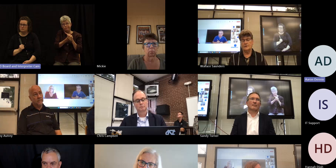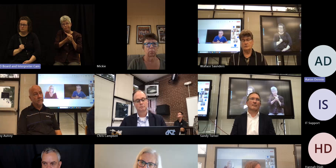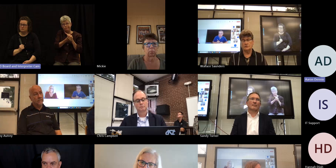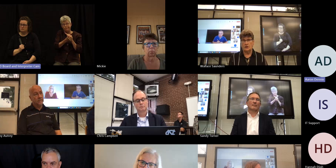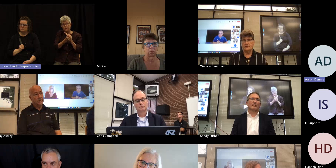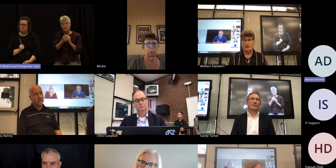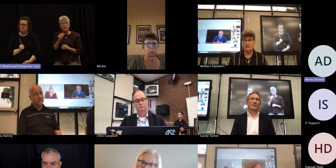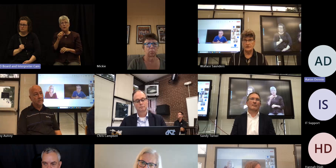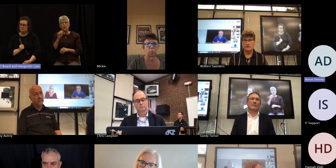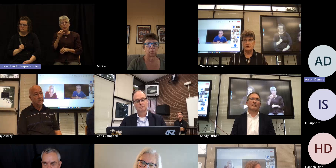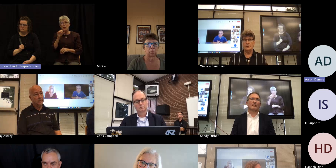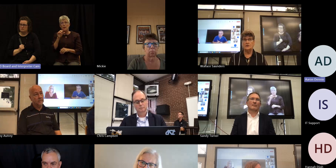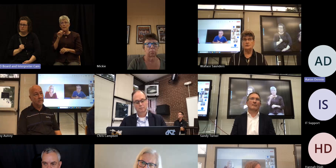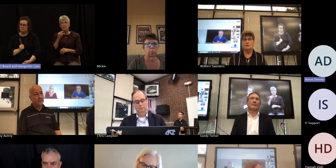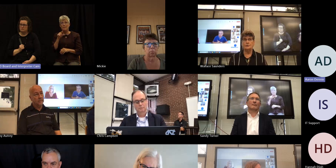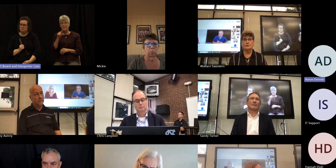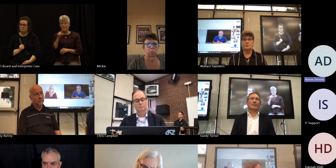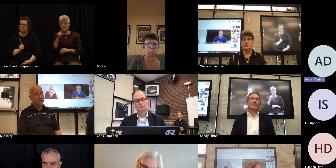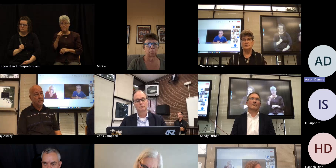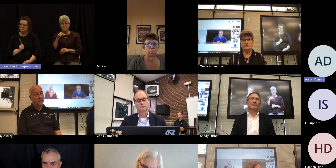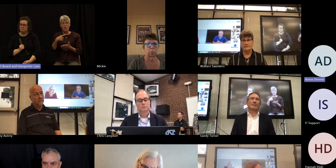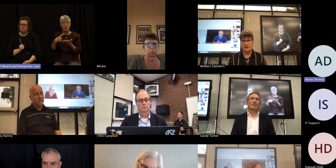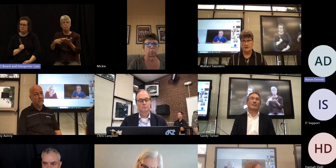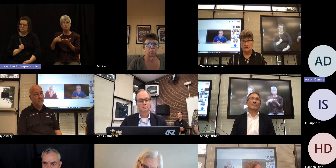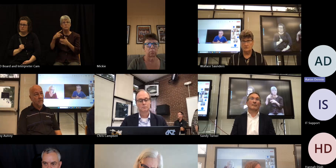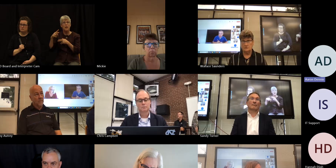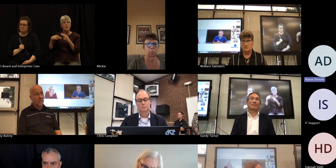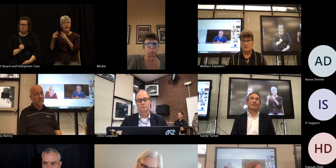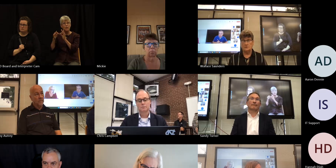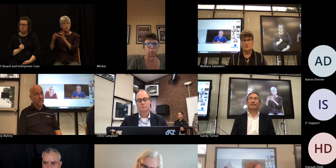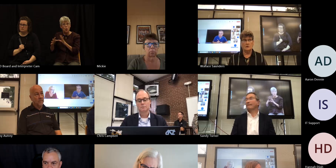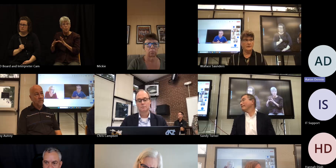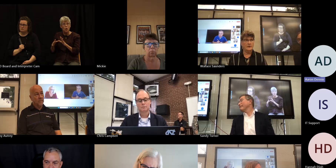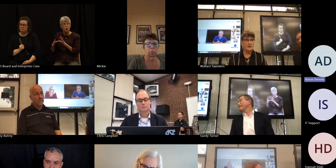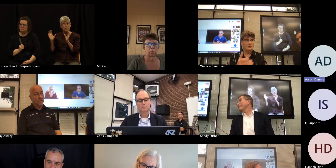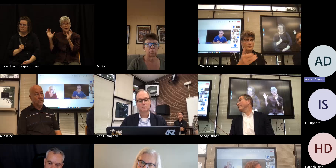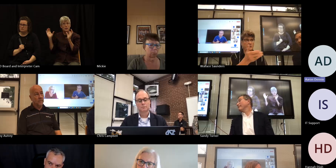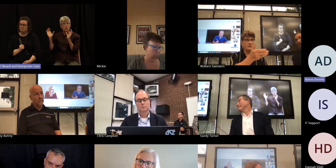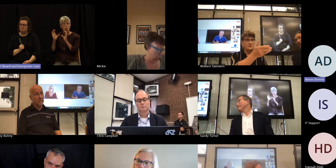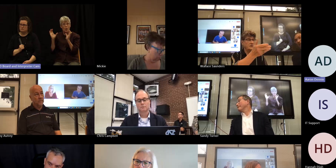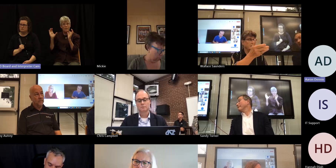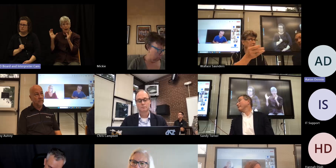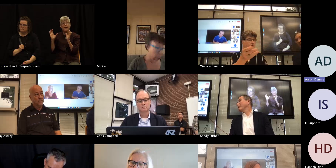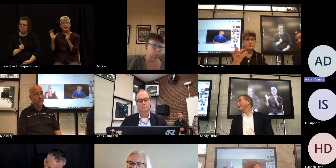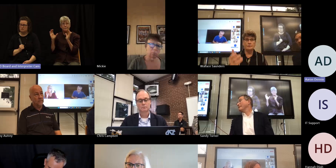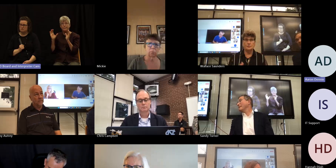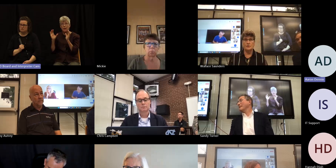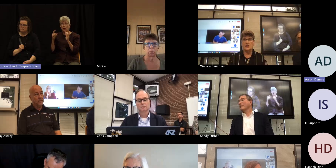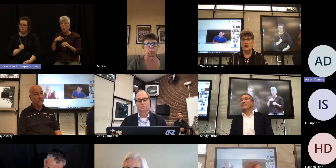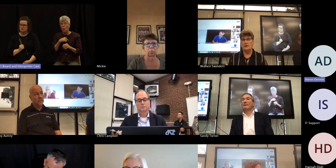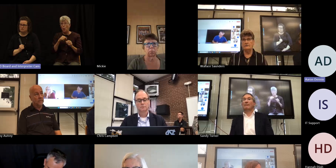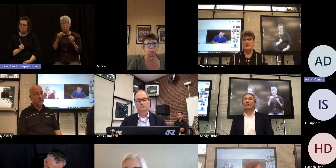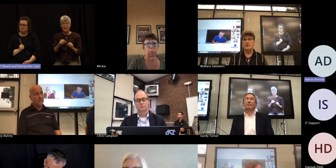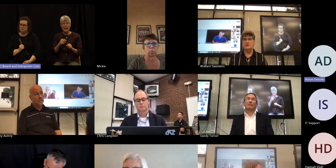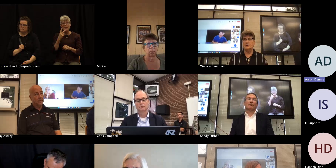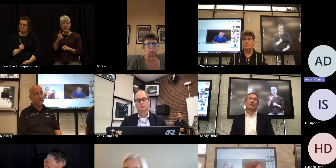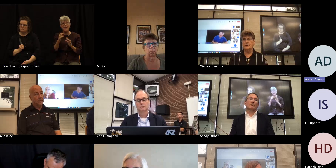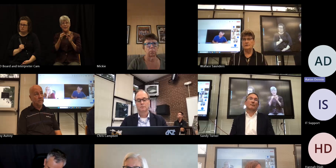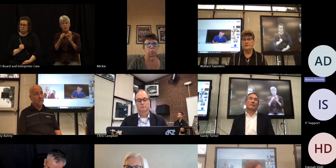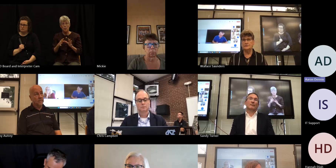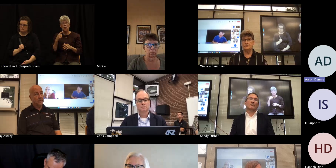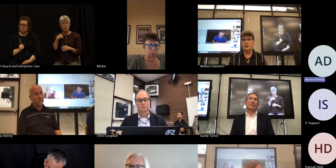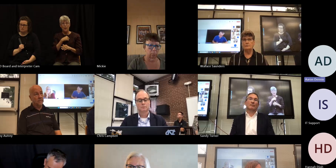So there was a lot of conversation about interpreters being certified. I think we can see the interpreters we have and